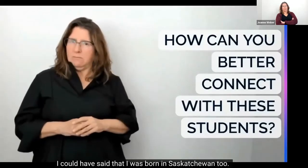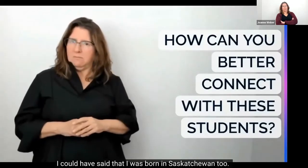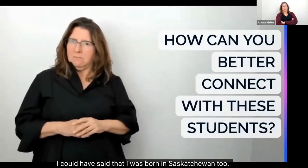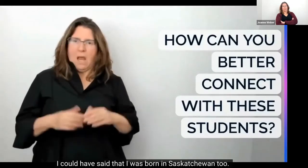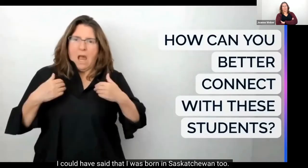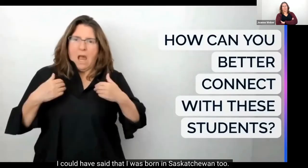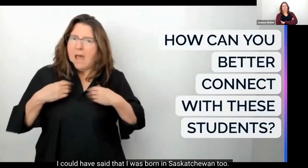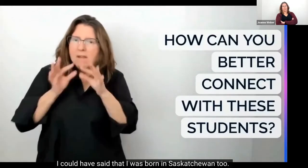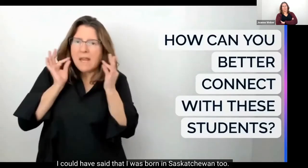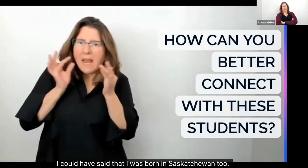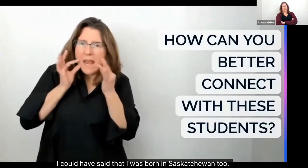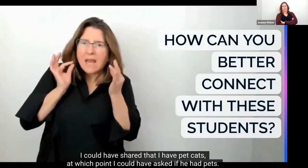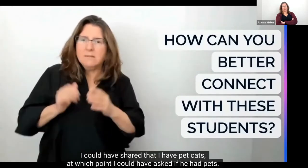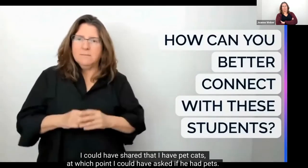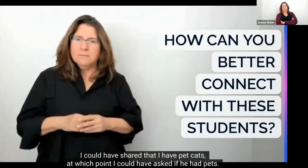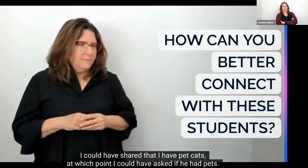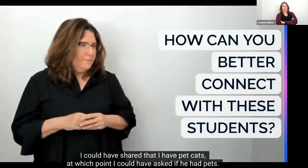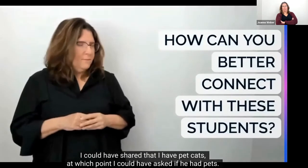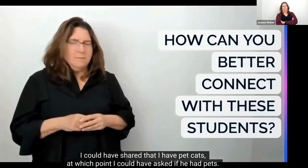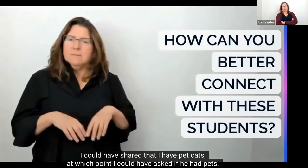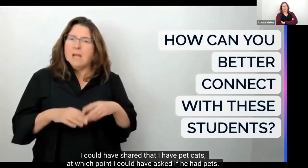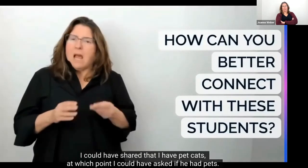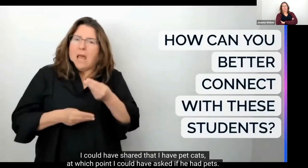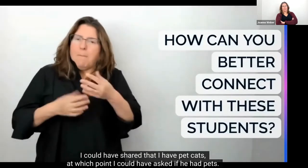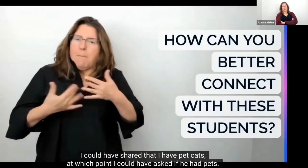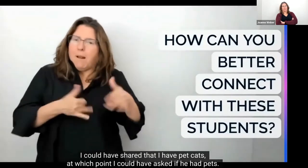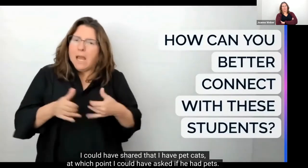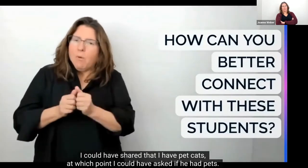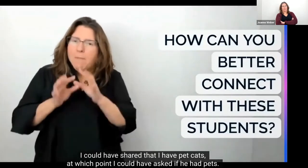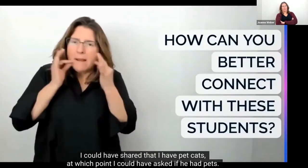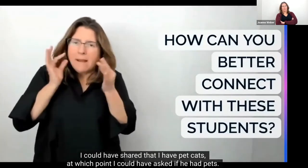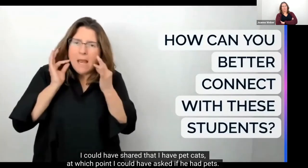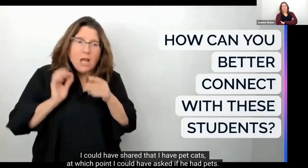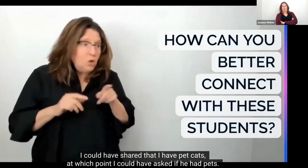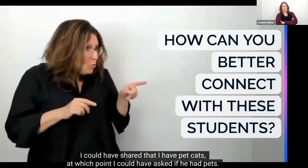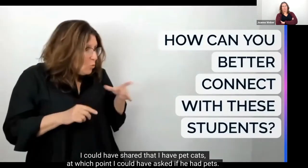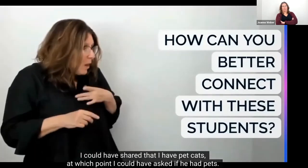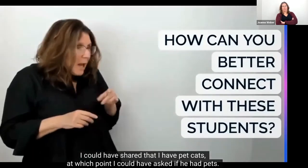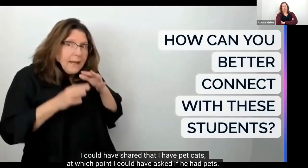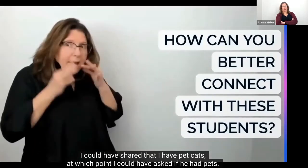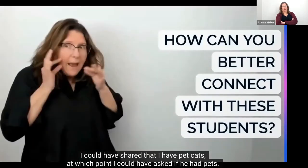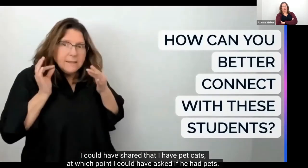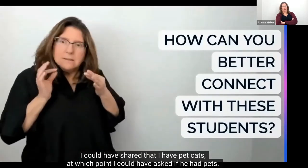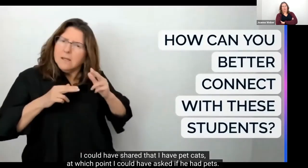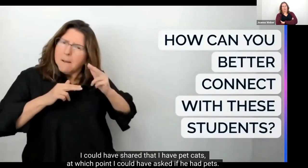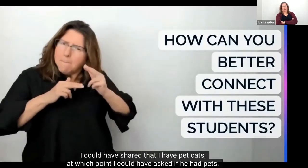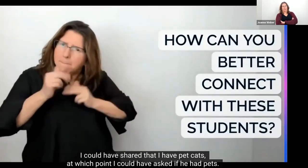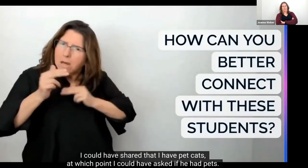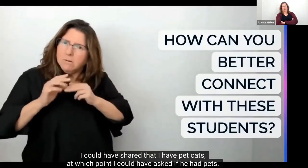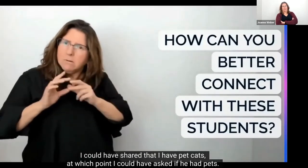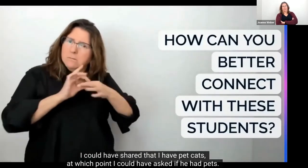too. I could have shared that I have pet cats, at which point I could have asked if he had